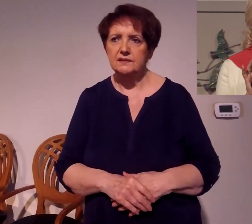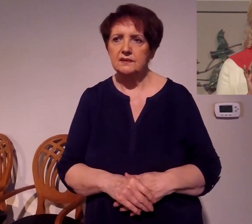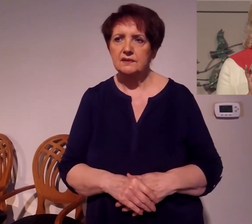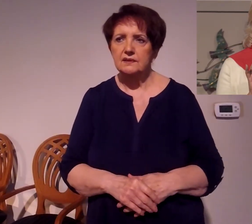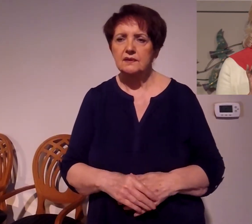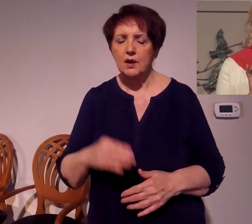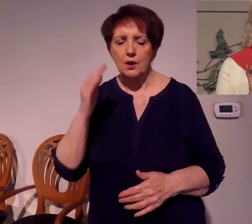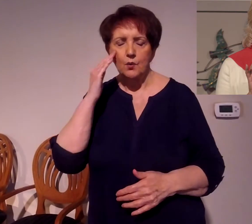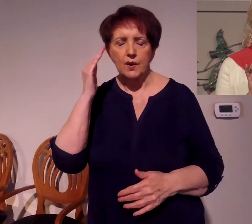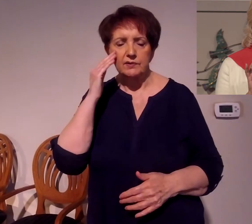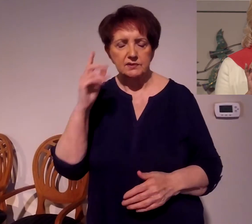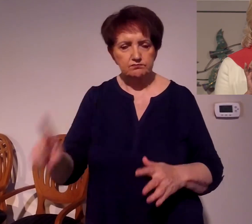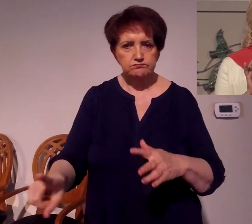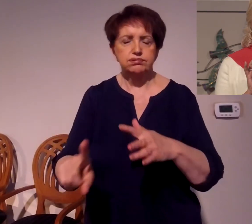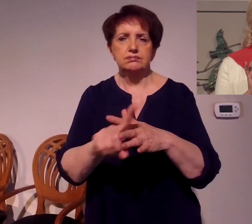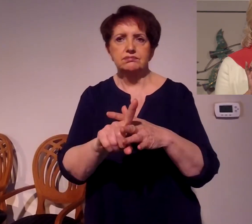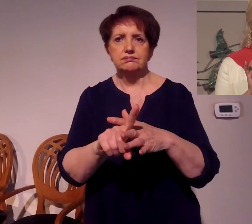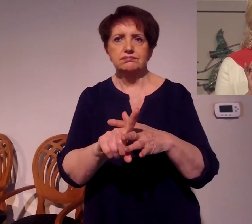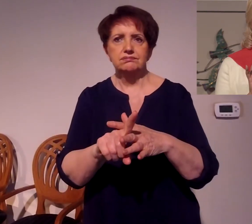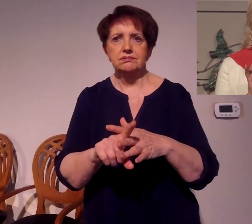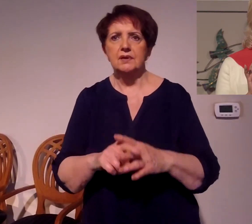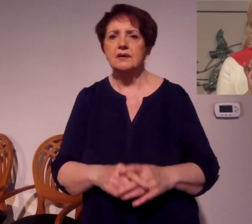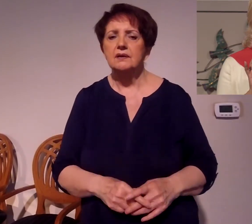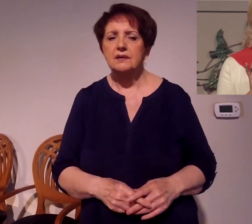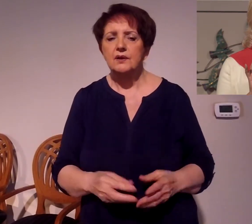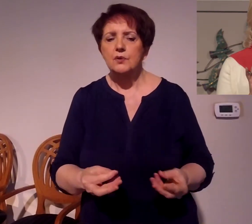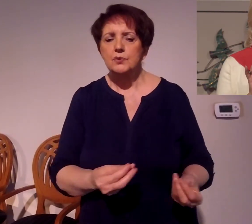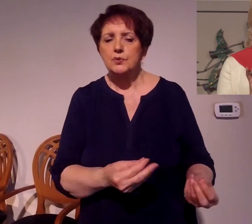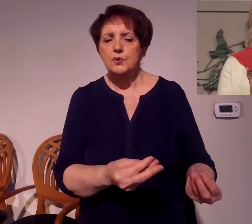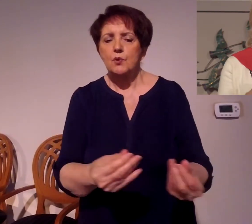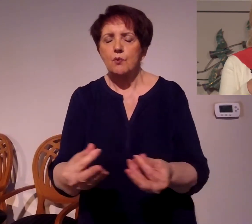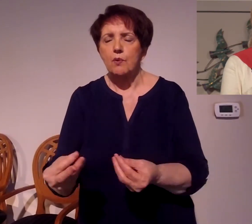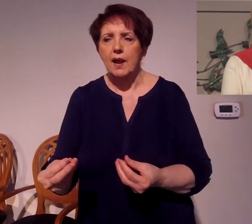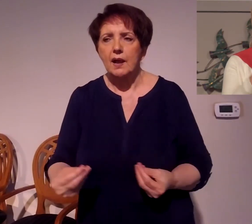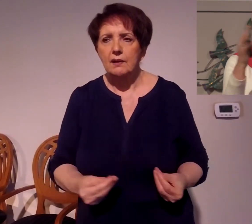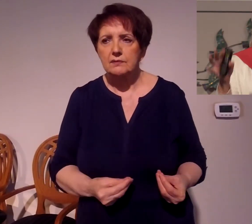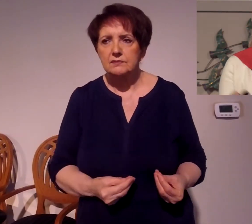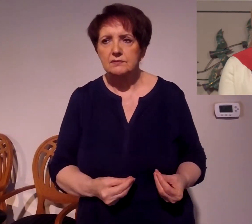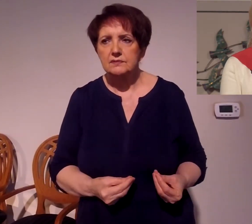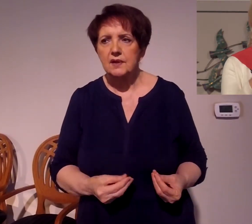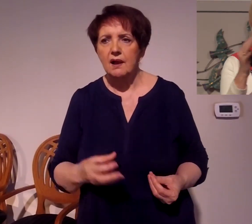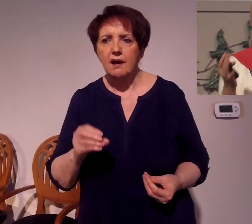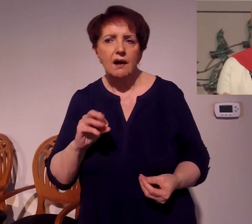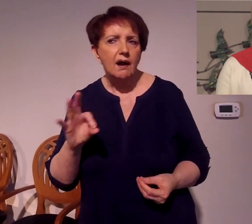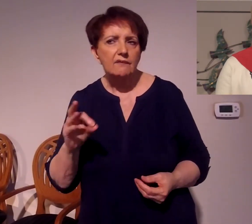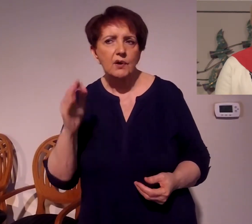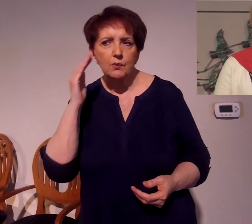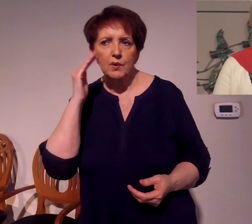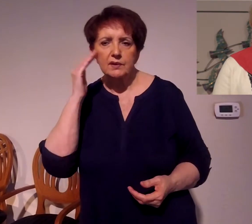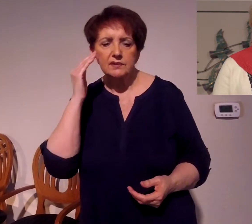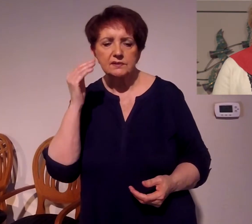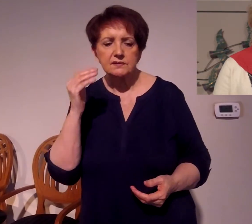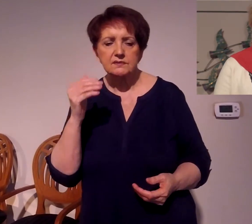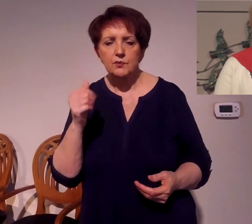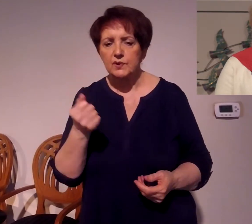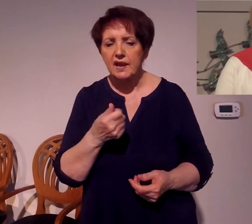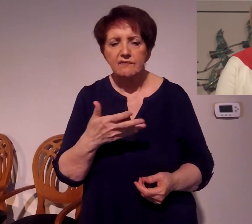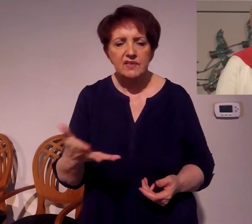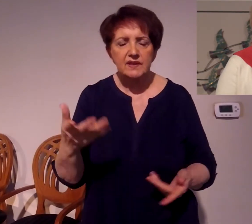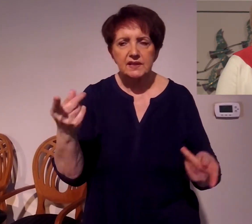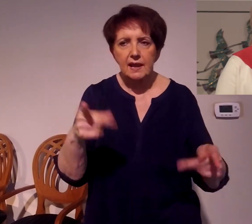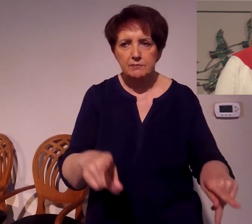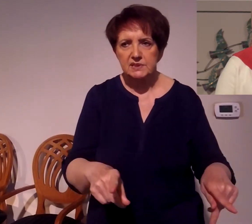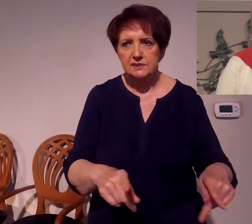becomes revealed to us. The ground of awareness in which all of these things are happening begin to